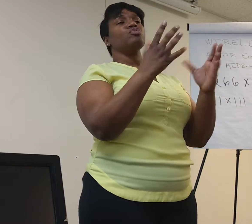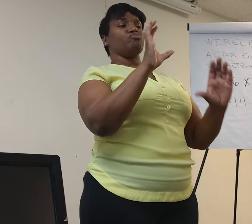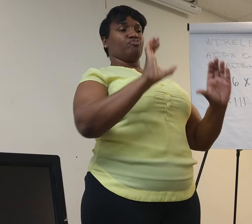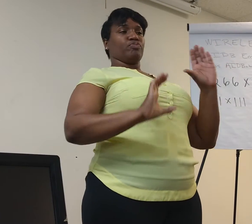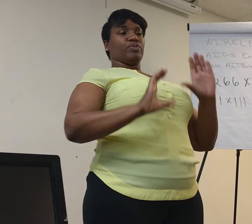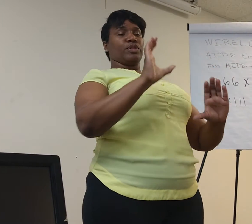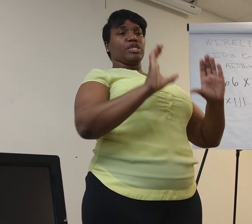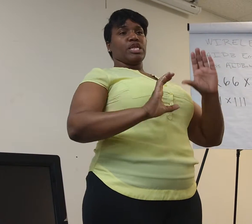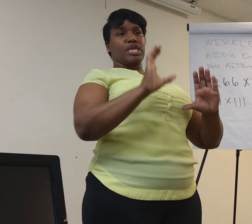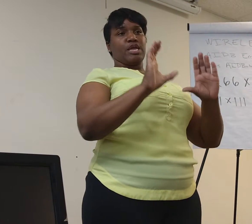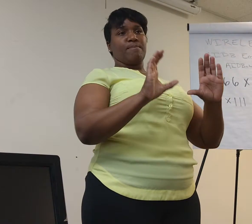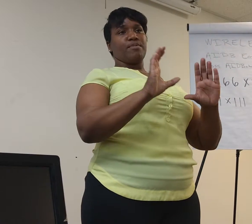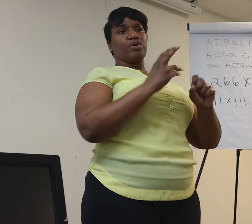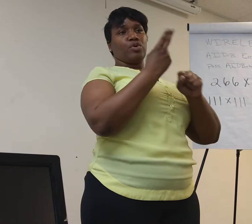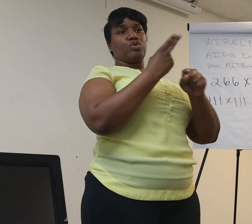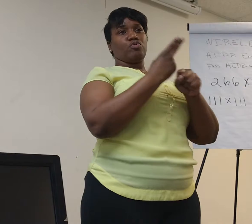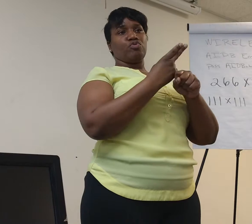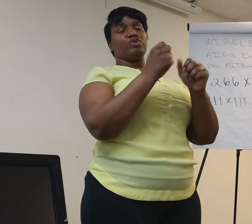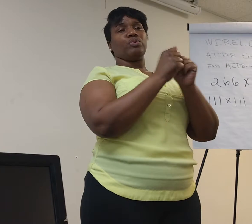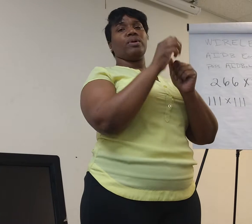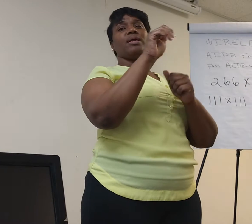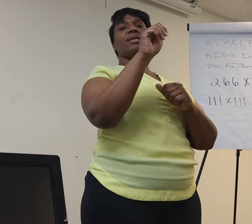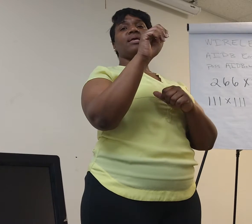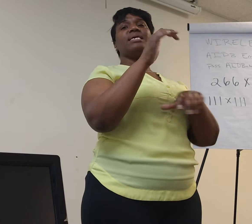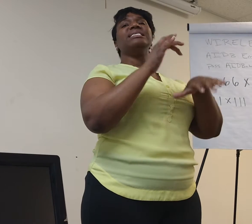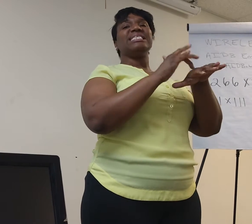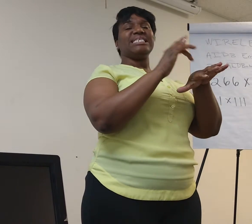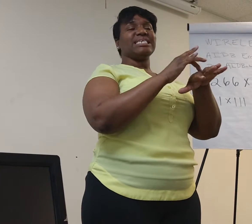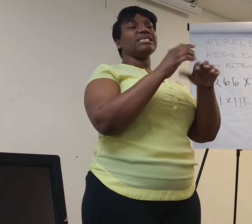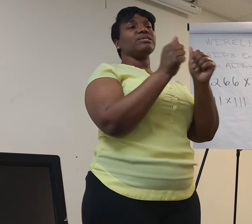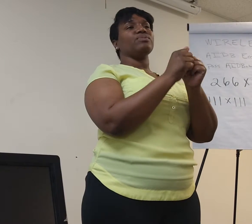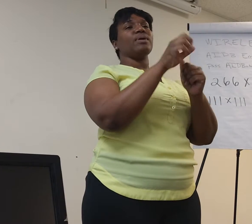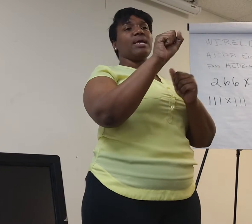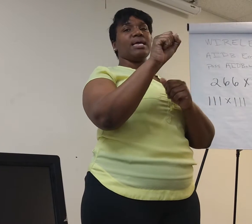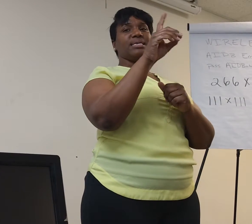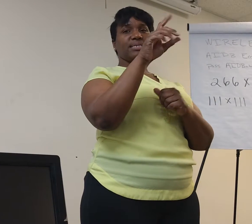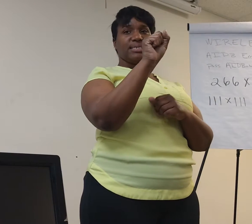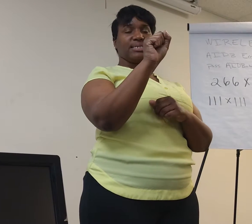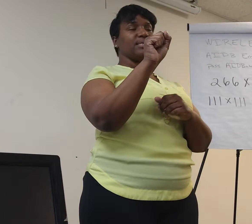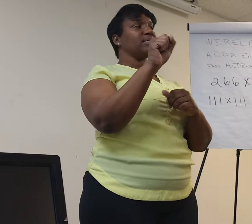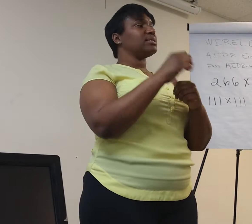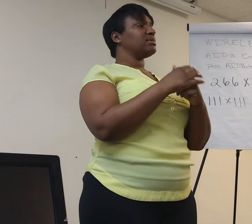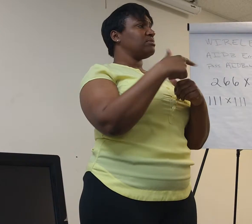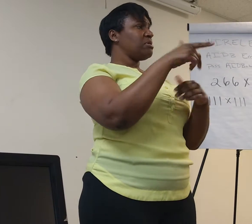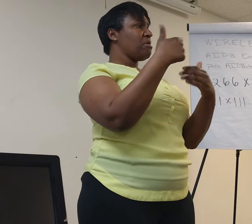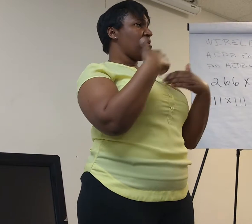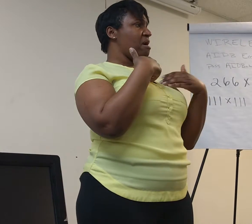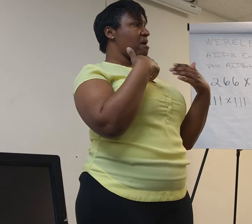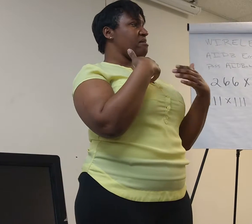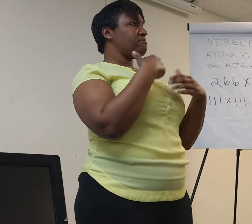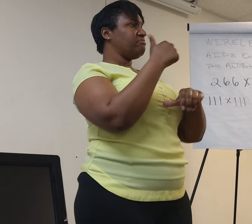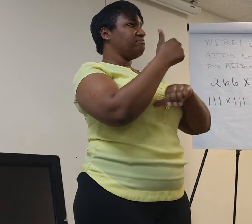Do y'all have cleaning programs in your kitchen or like a list you follow? Like daily cleaning, weekly